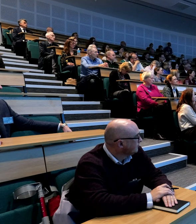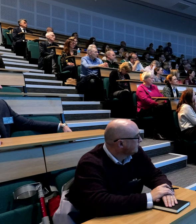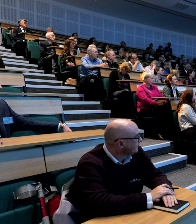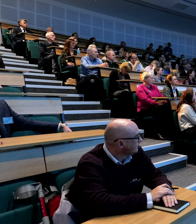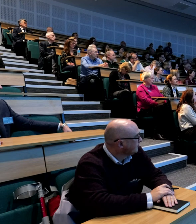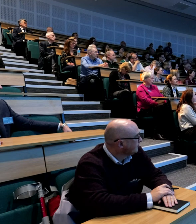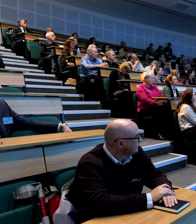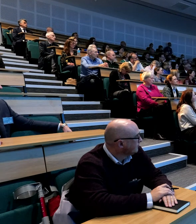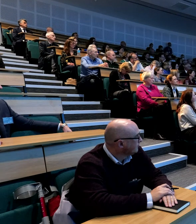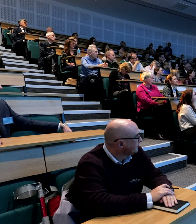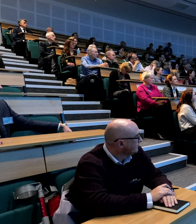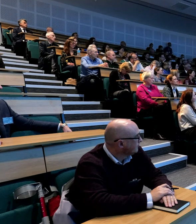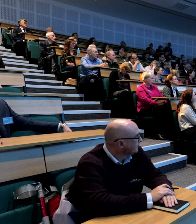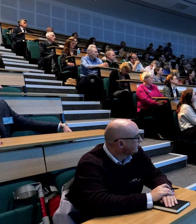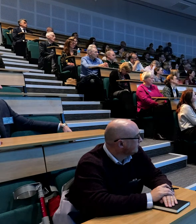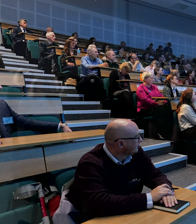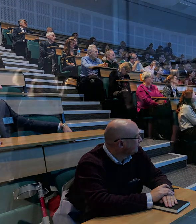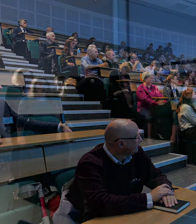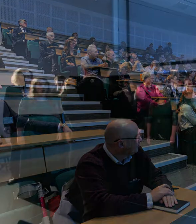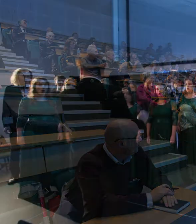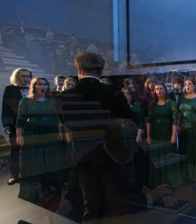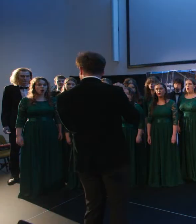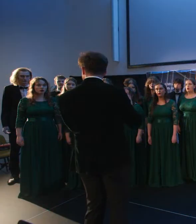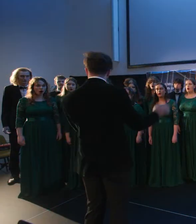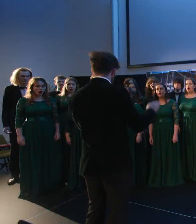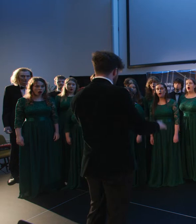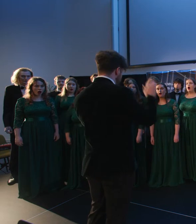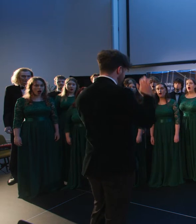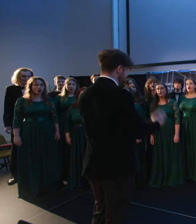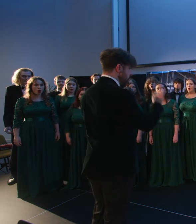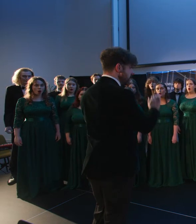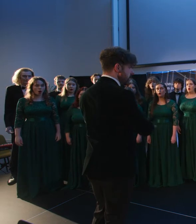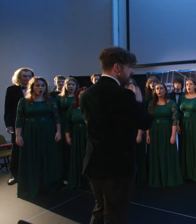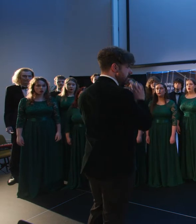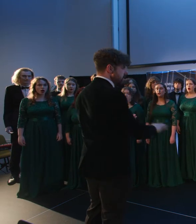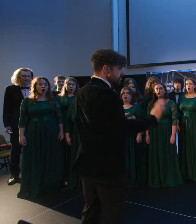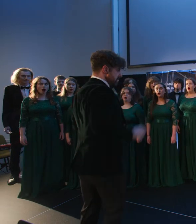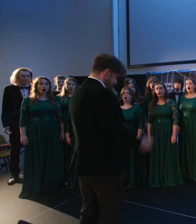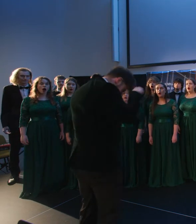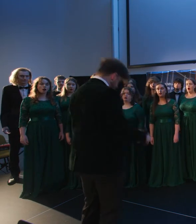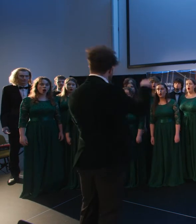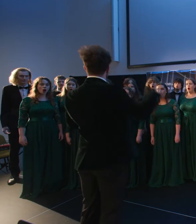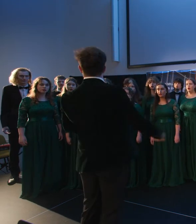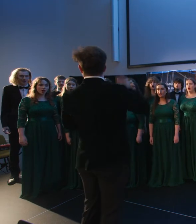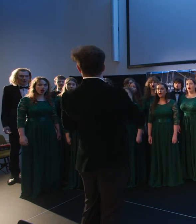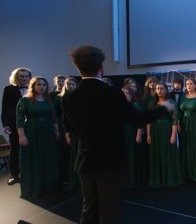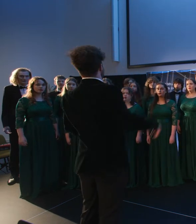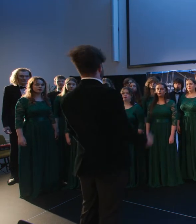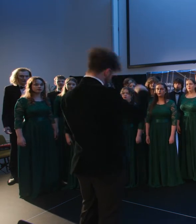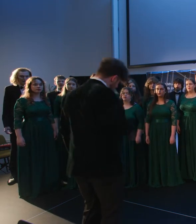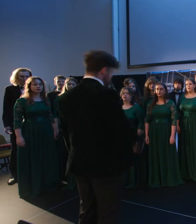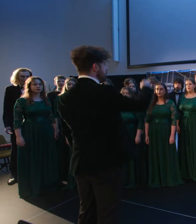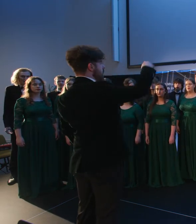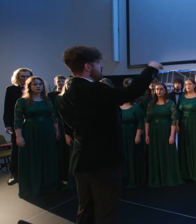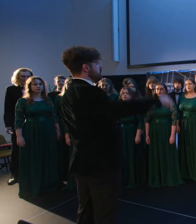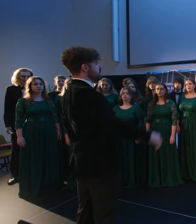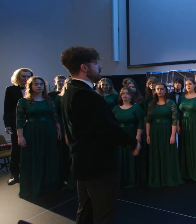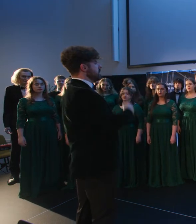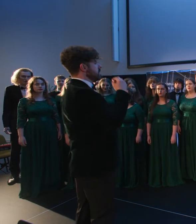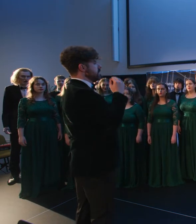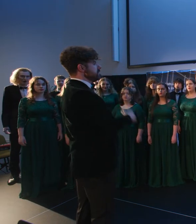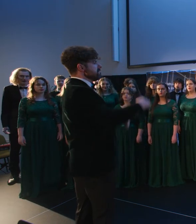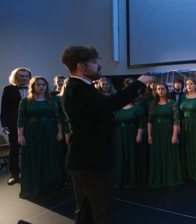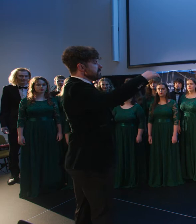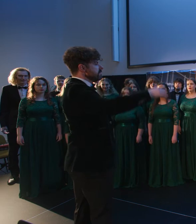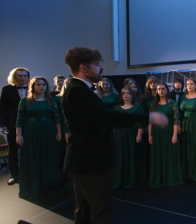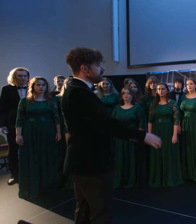plow. Hold on, hold, hold on, hold on, hold on. If that plow stay